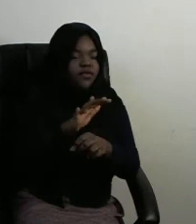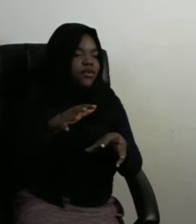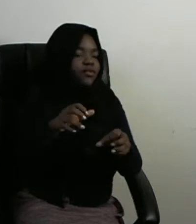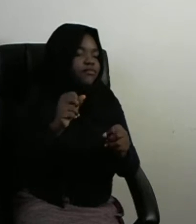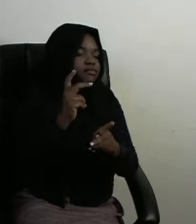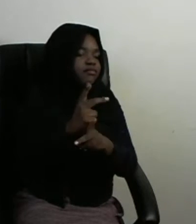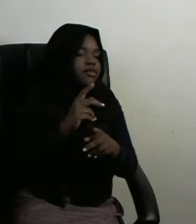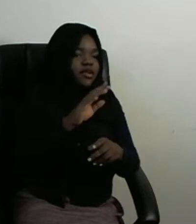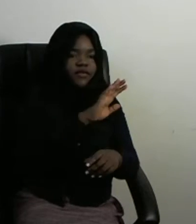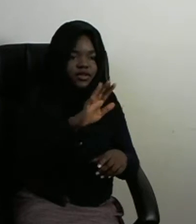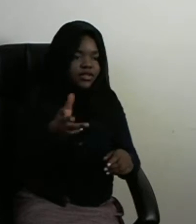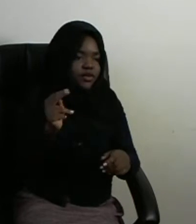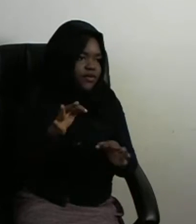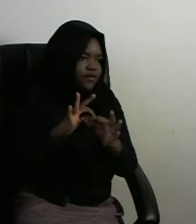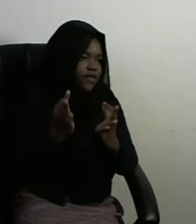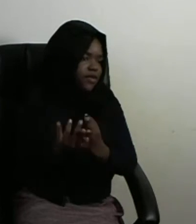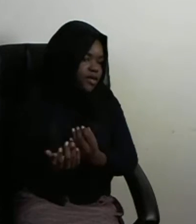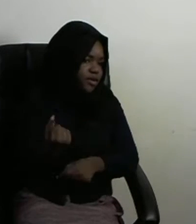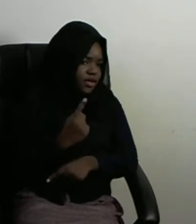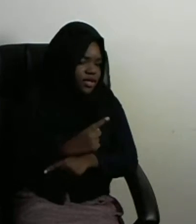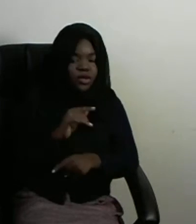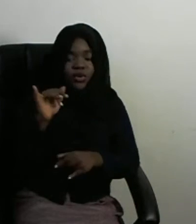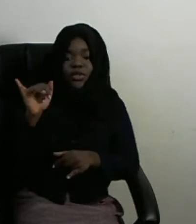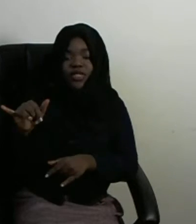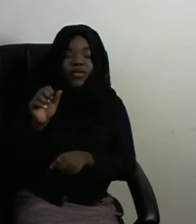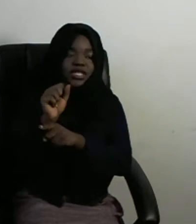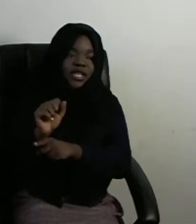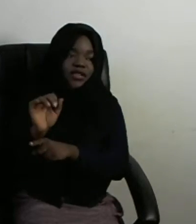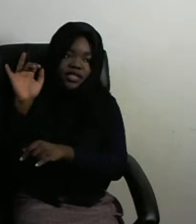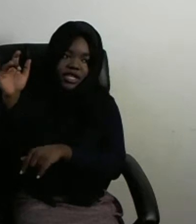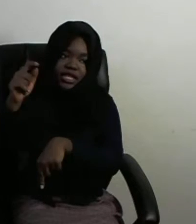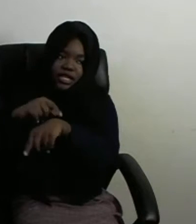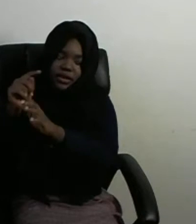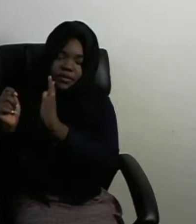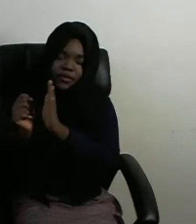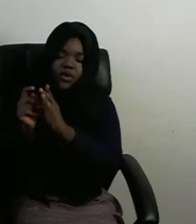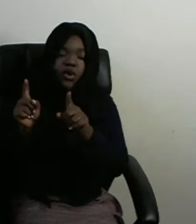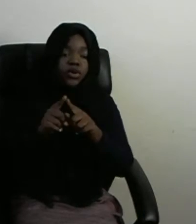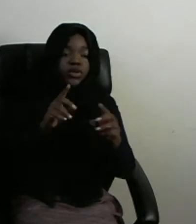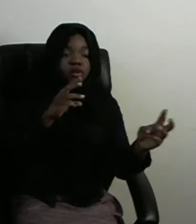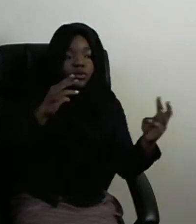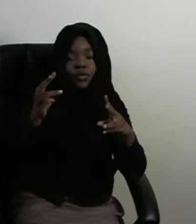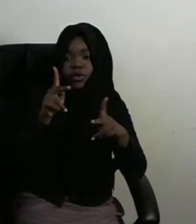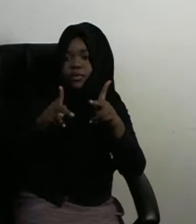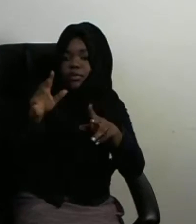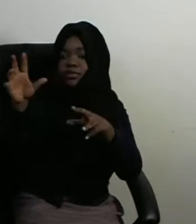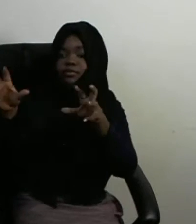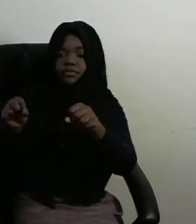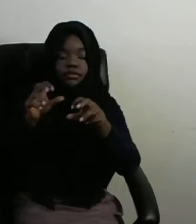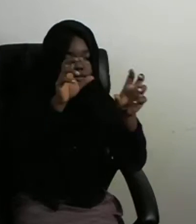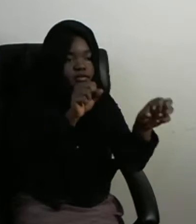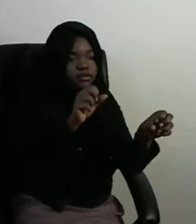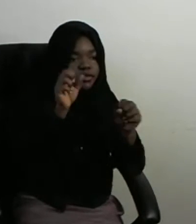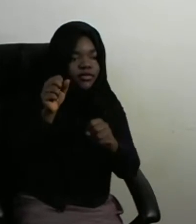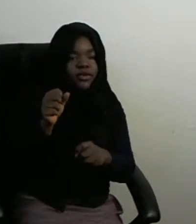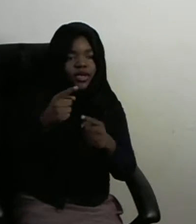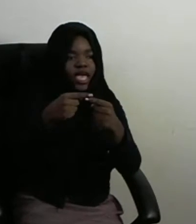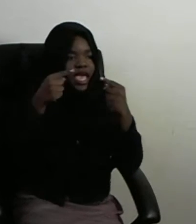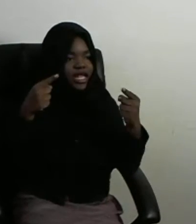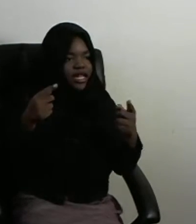care of his or her family. So that was slavery. Also wars, people captured